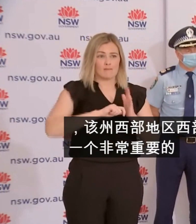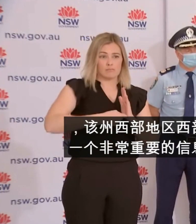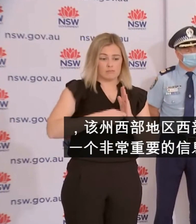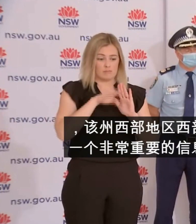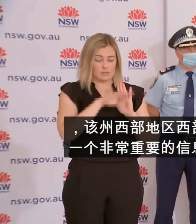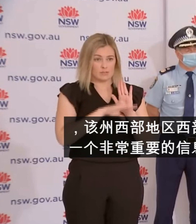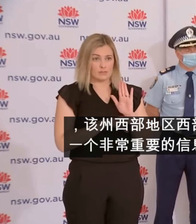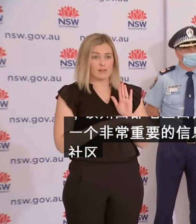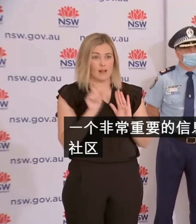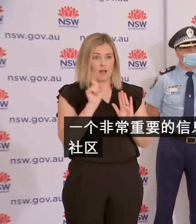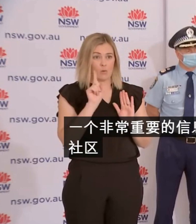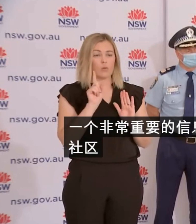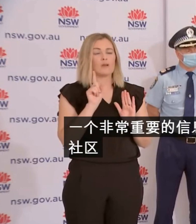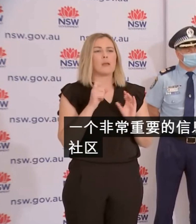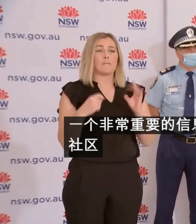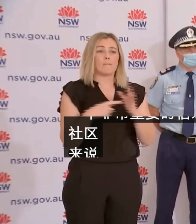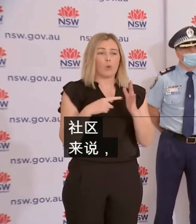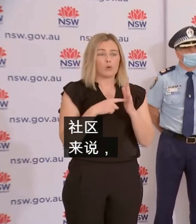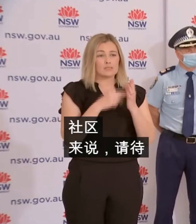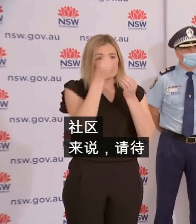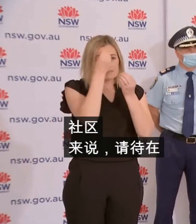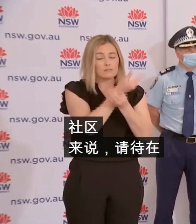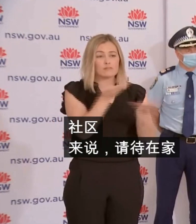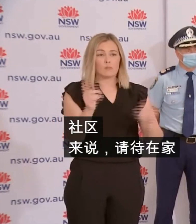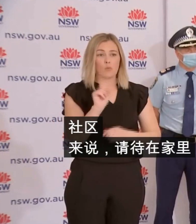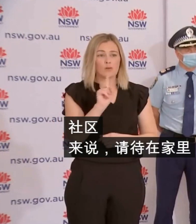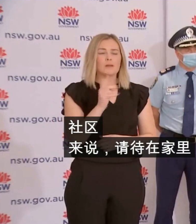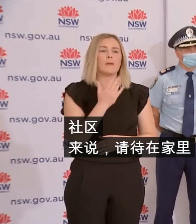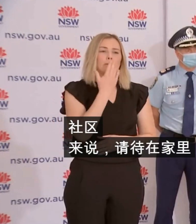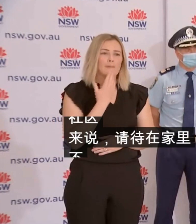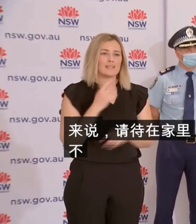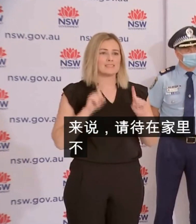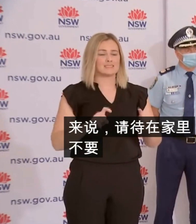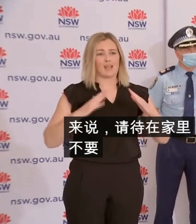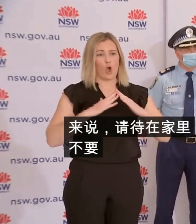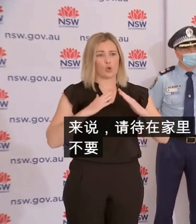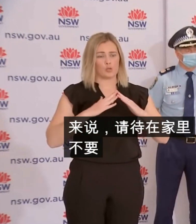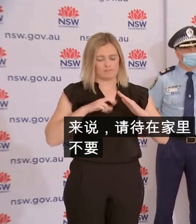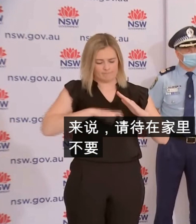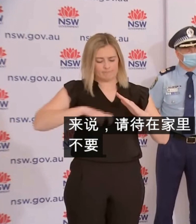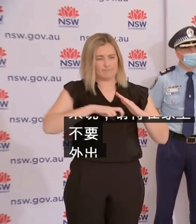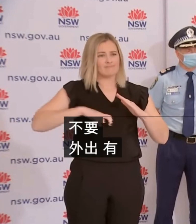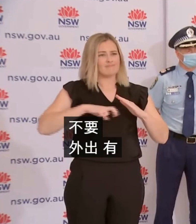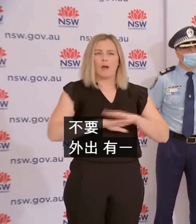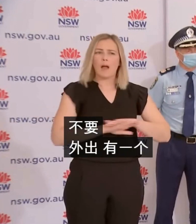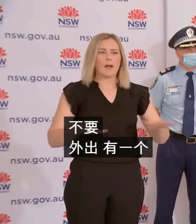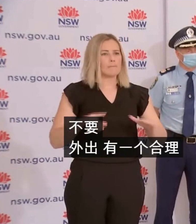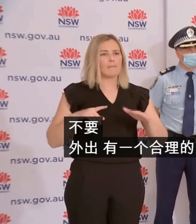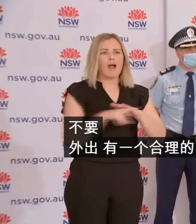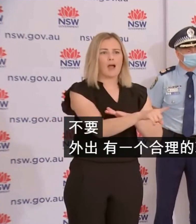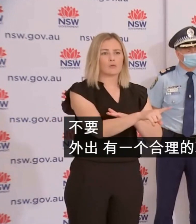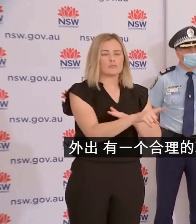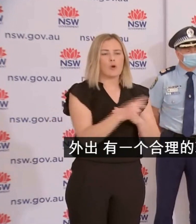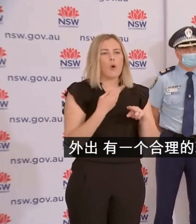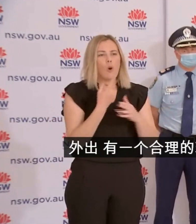important message for all that community to please stay at home, don't go out, only if you have a